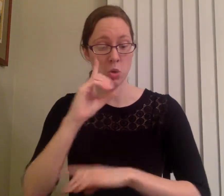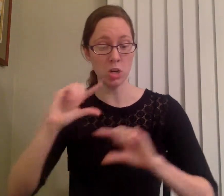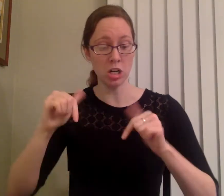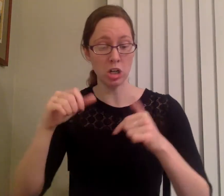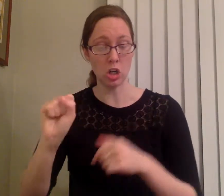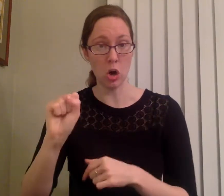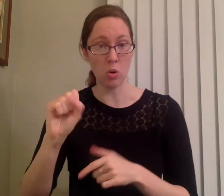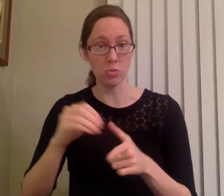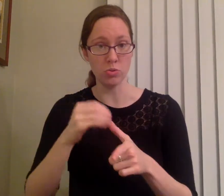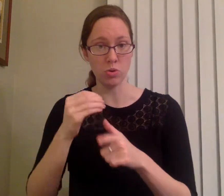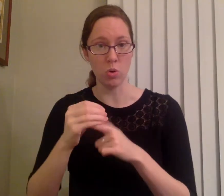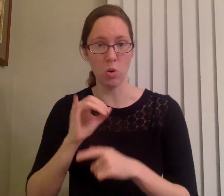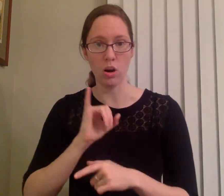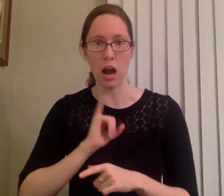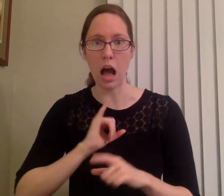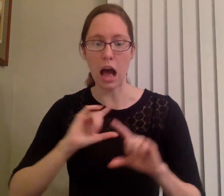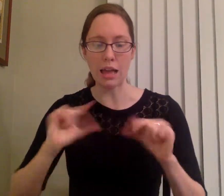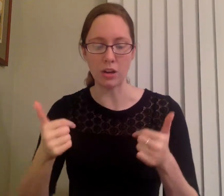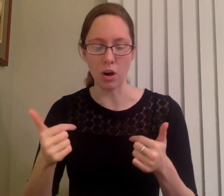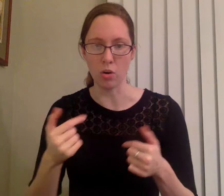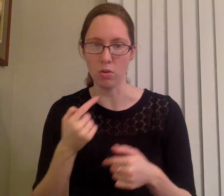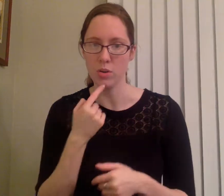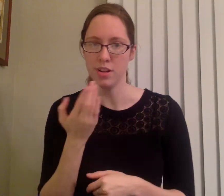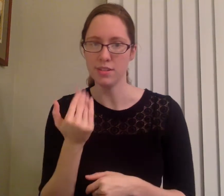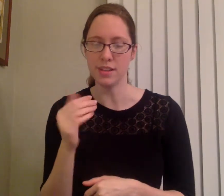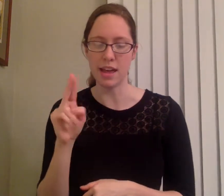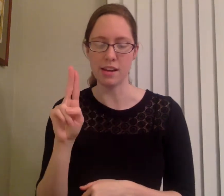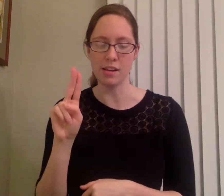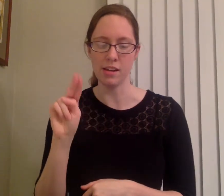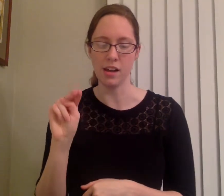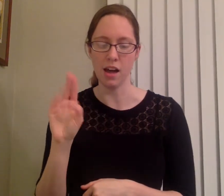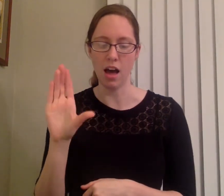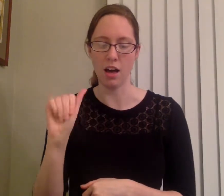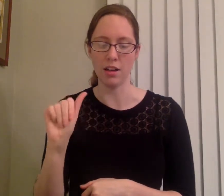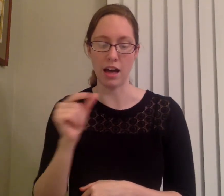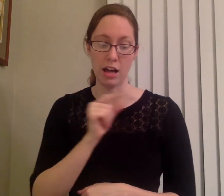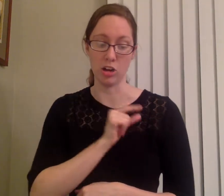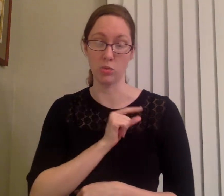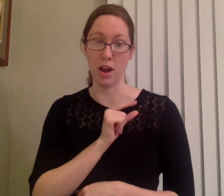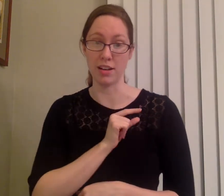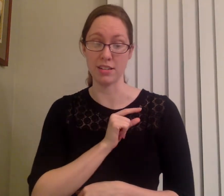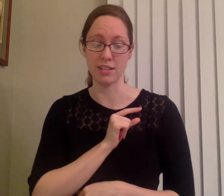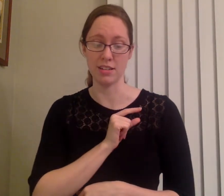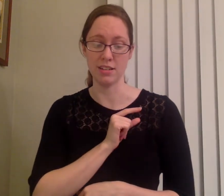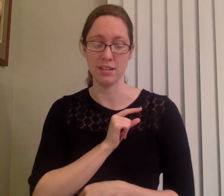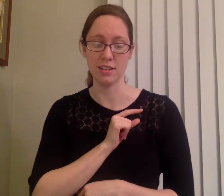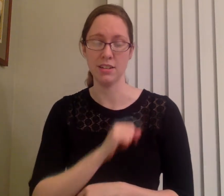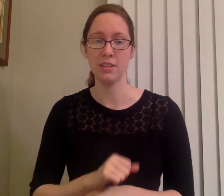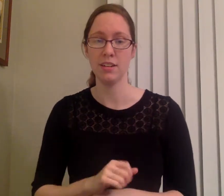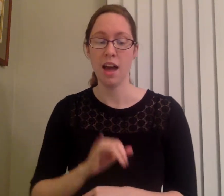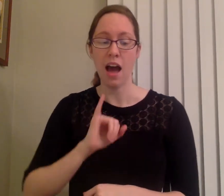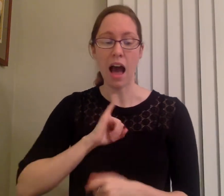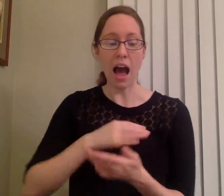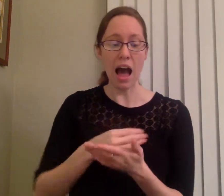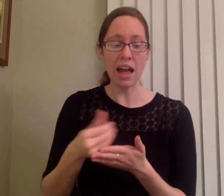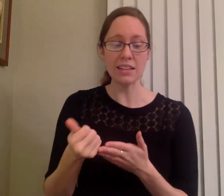dinosaur goes or I go, said Unca Grunt. I